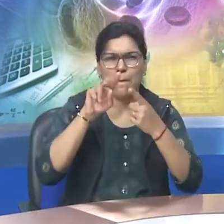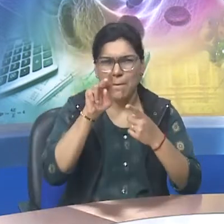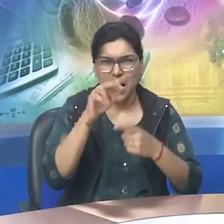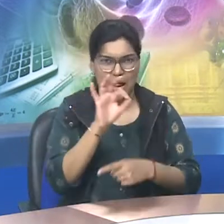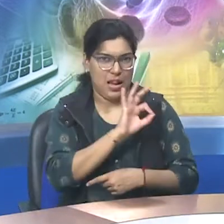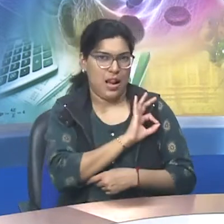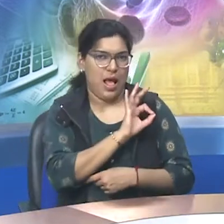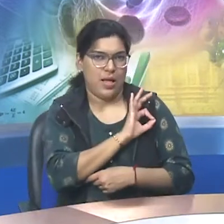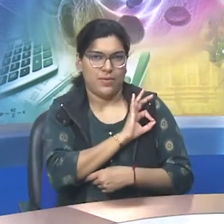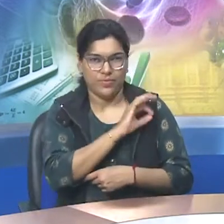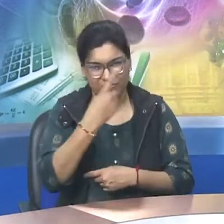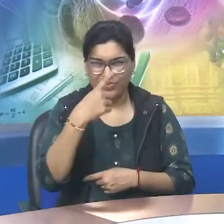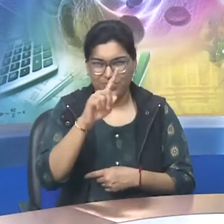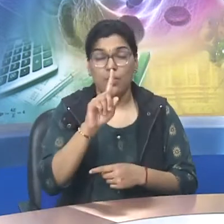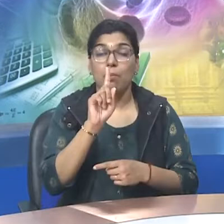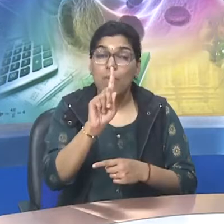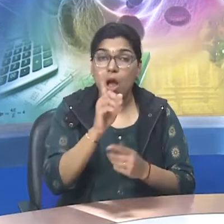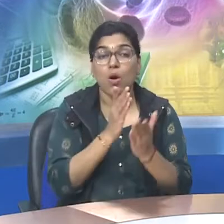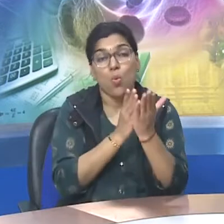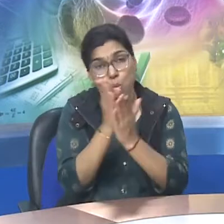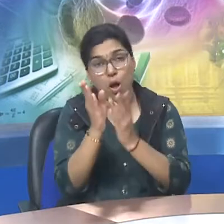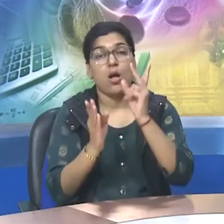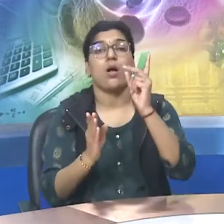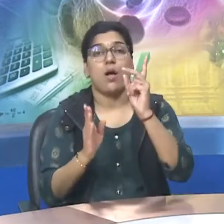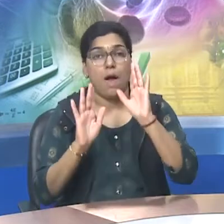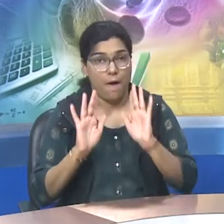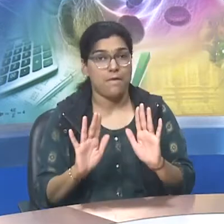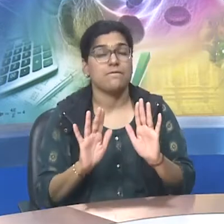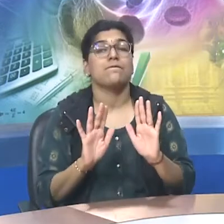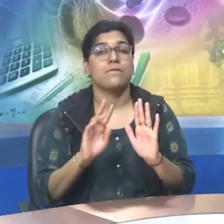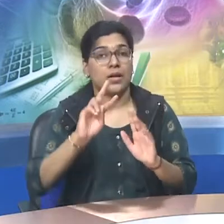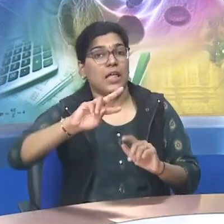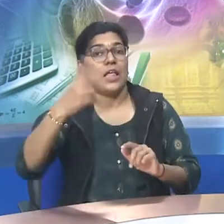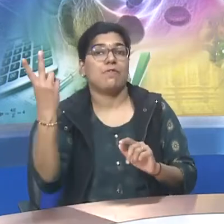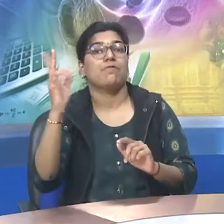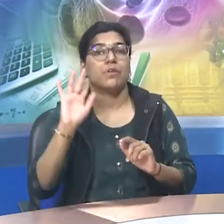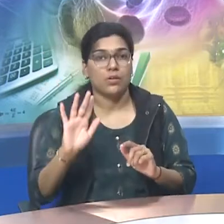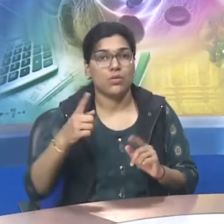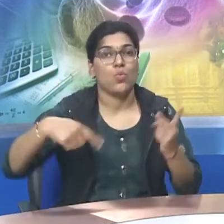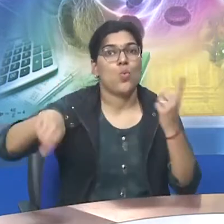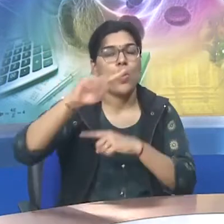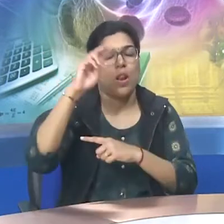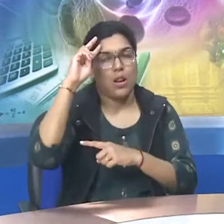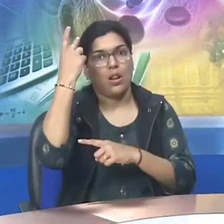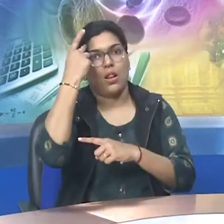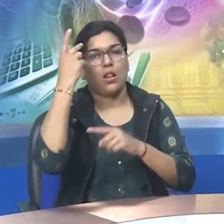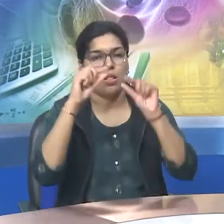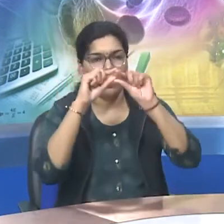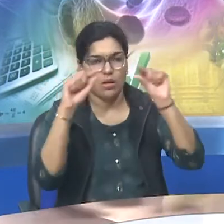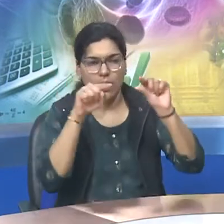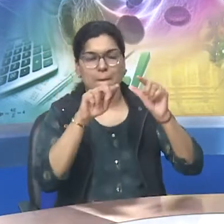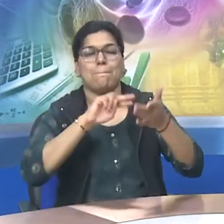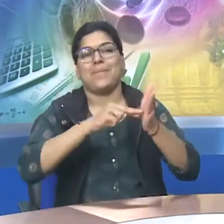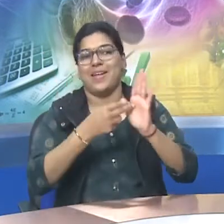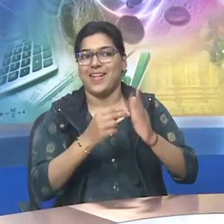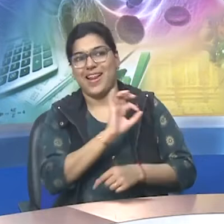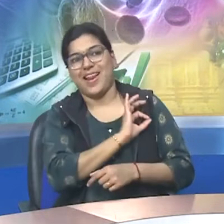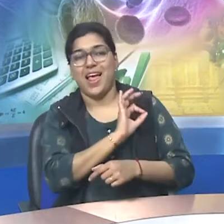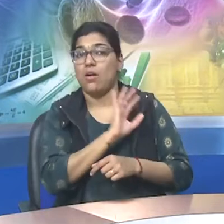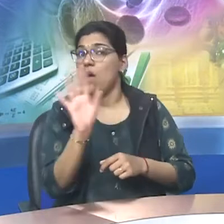all know that like means like has this sign, but there are some other uses also. So it is better